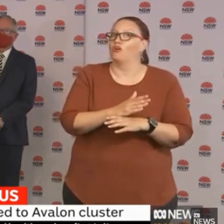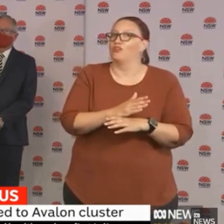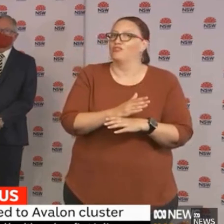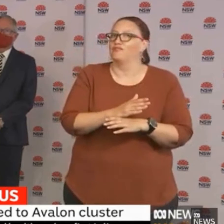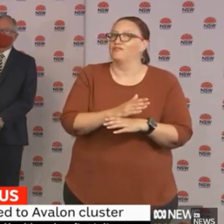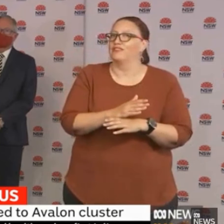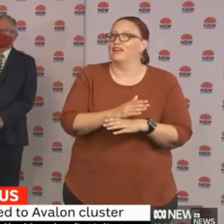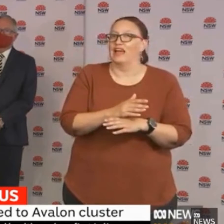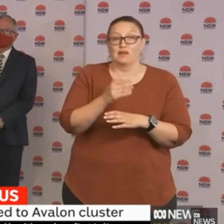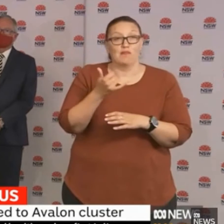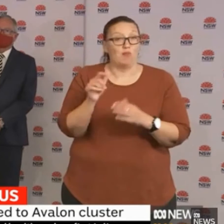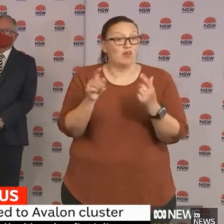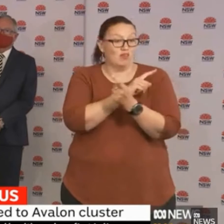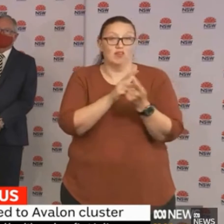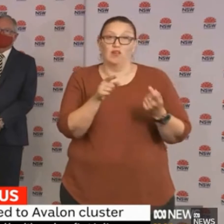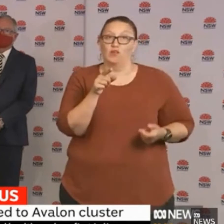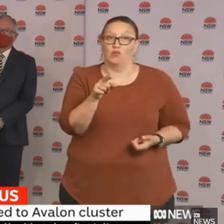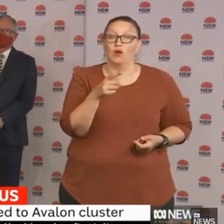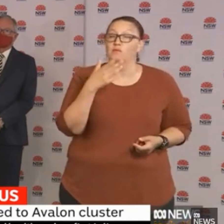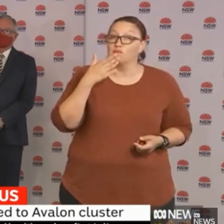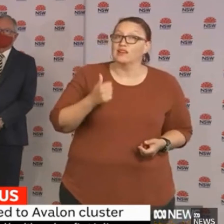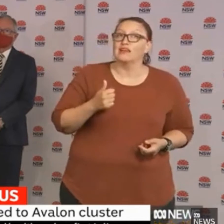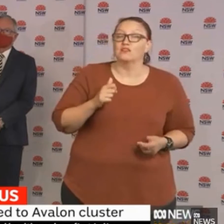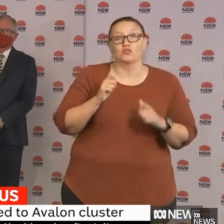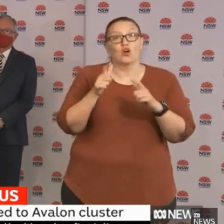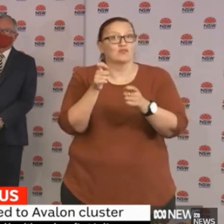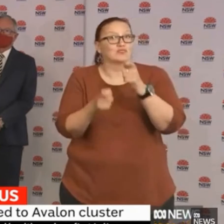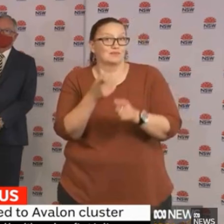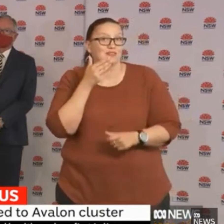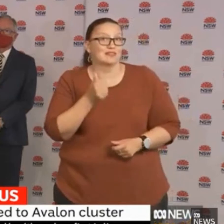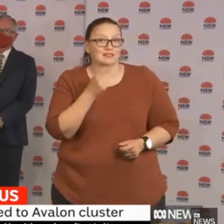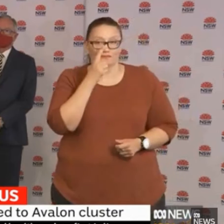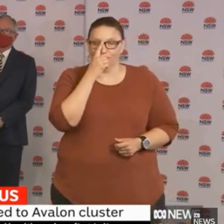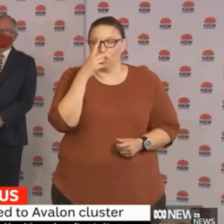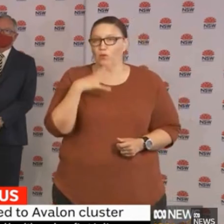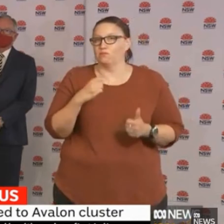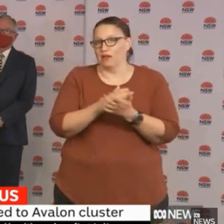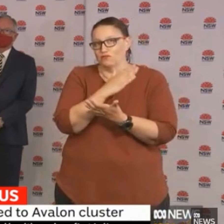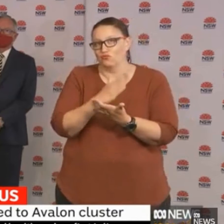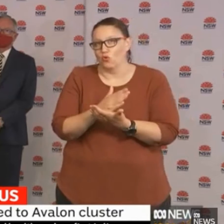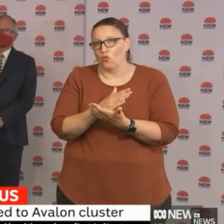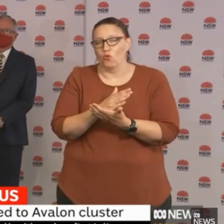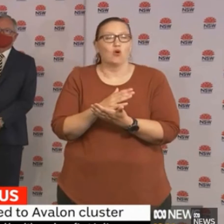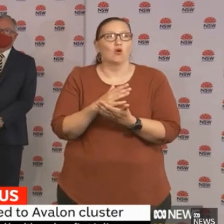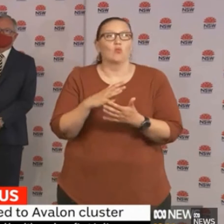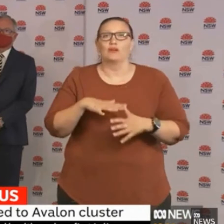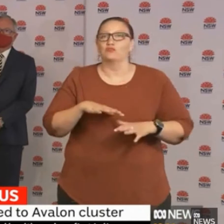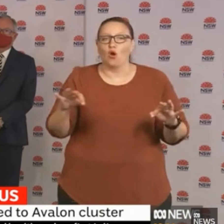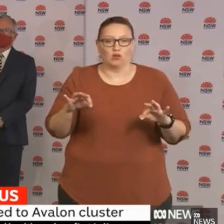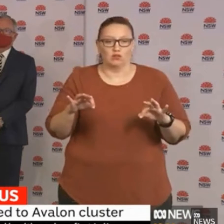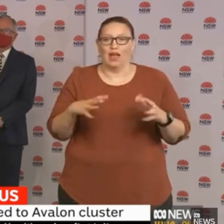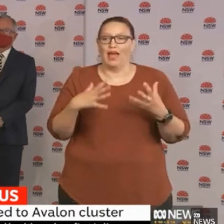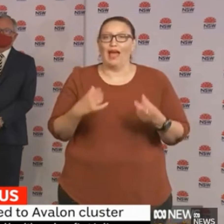have a very low threshold for testing and come forward for testing. That will assist us in making sure that we haven't had seeding events